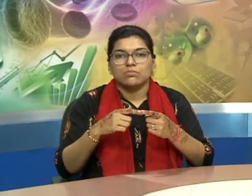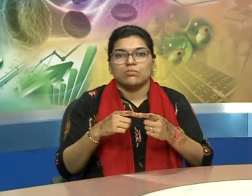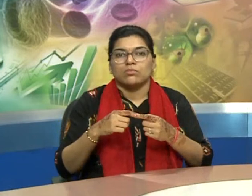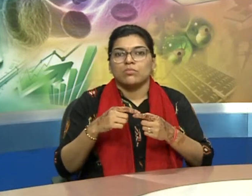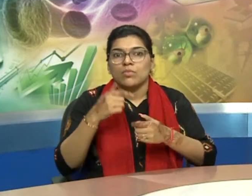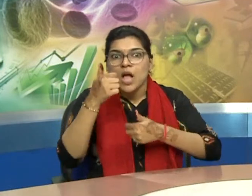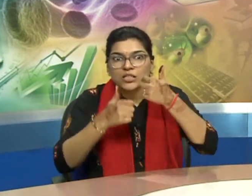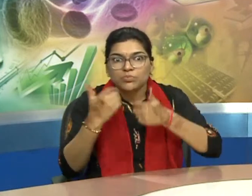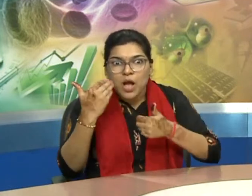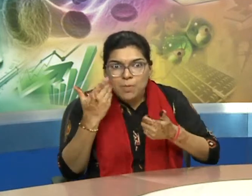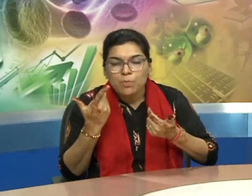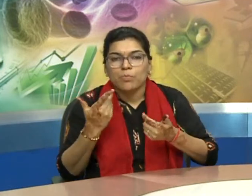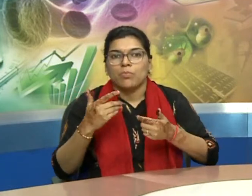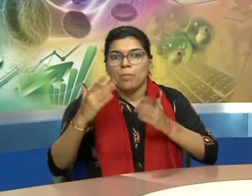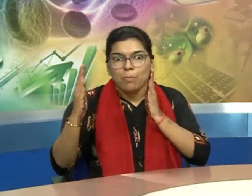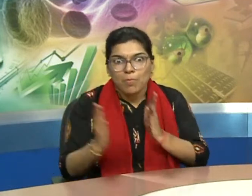vertical files containing pamphlets,